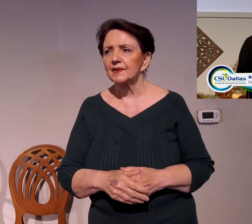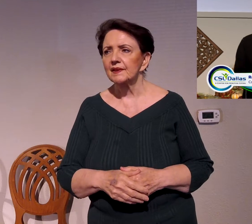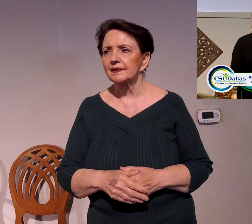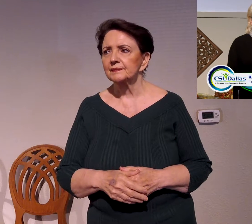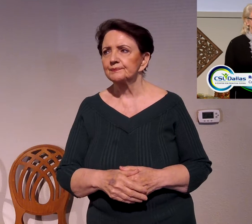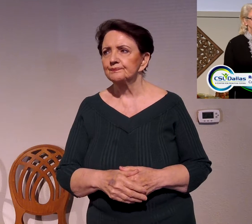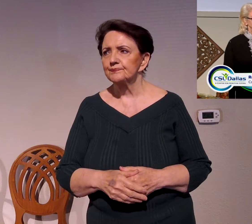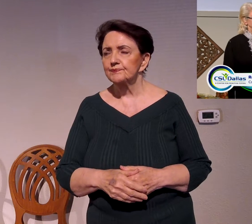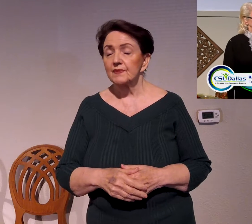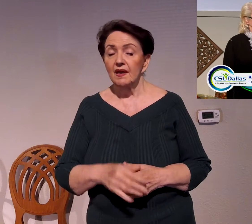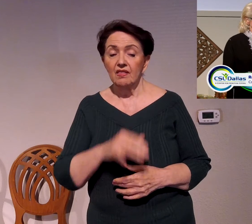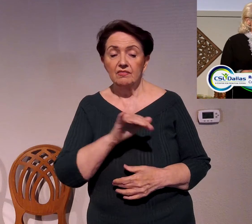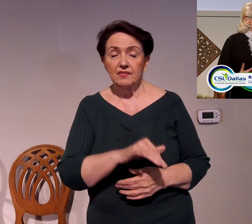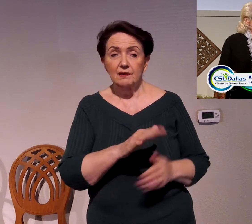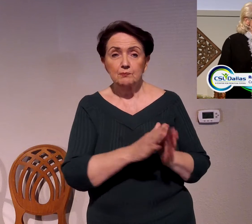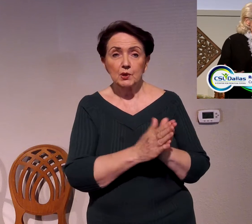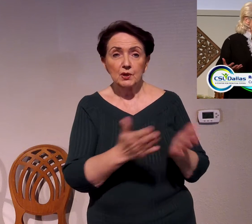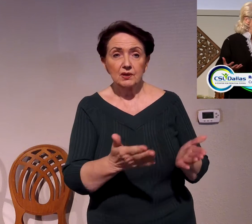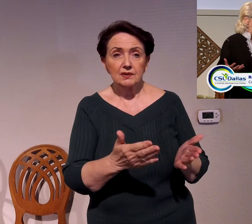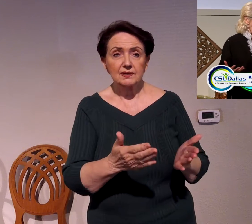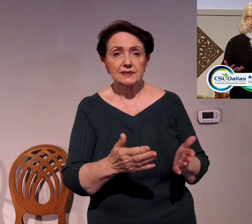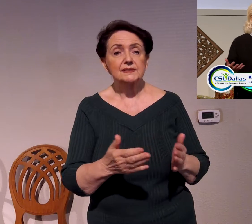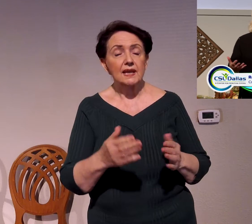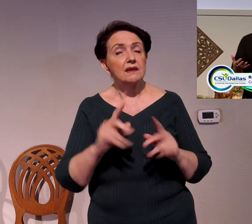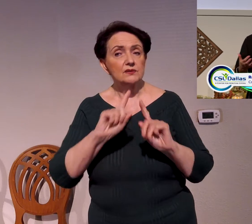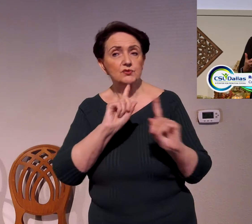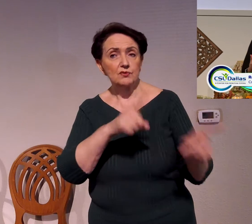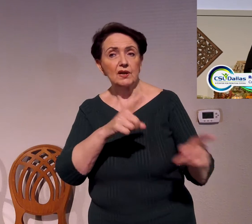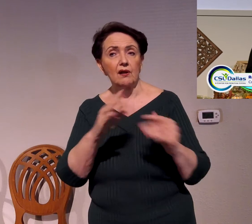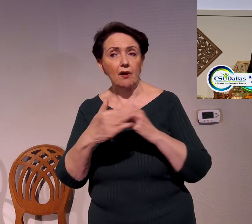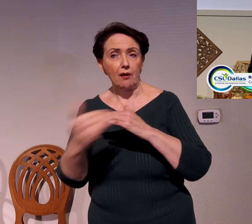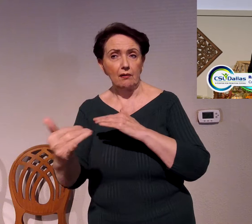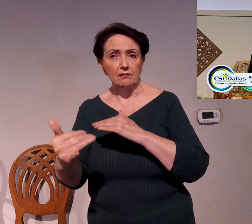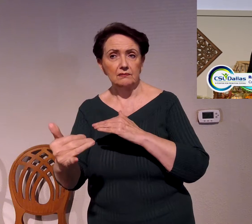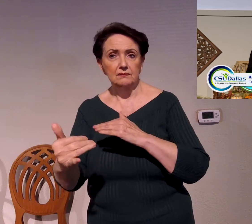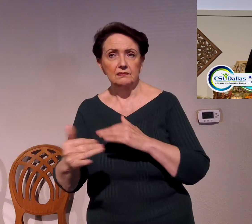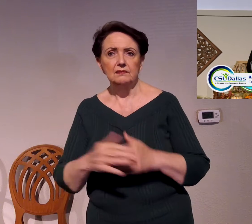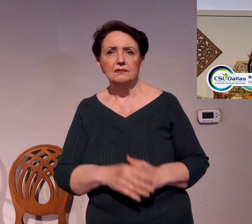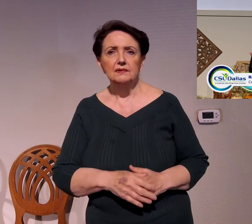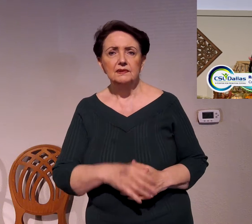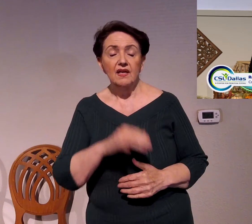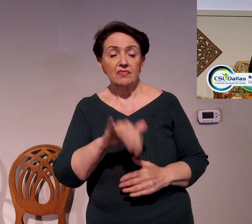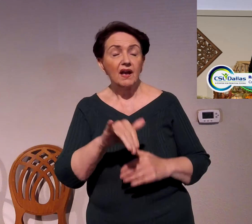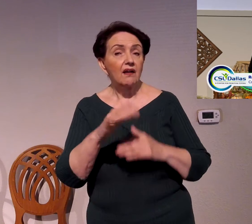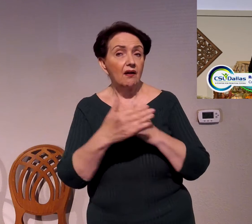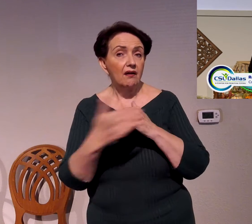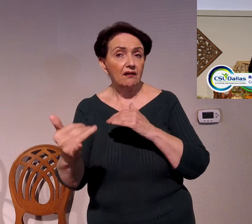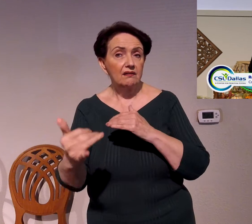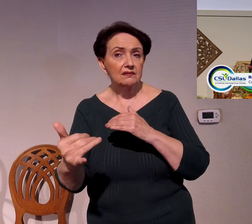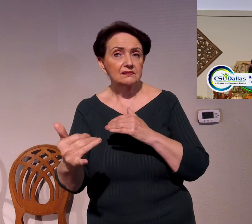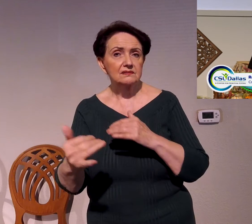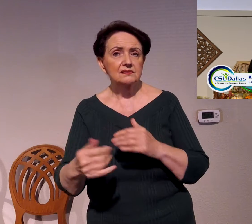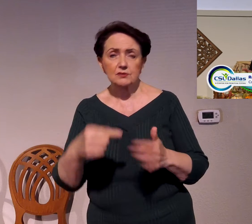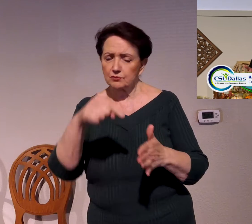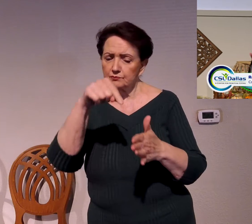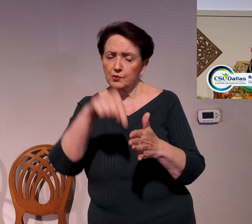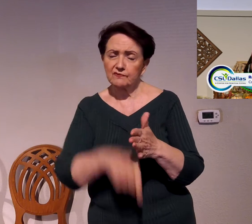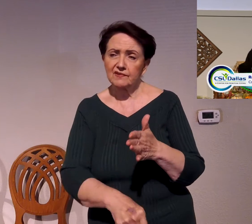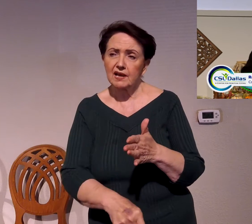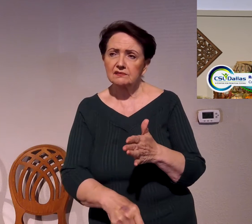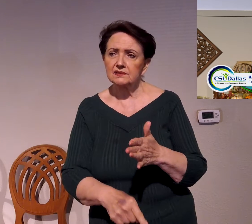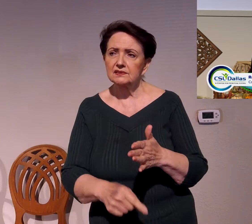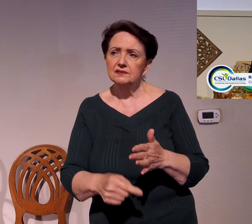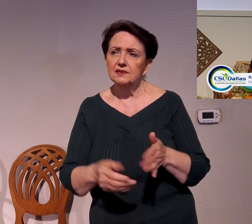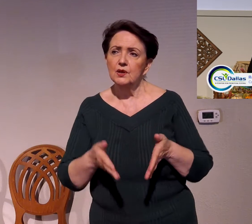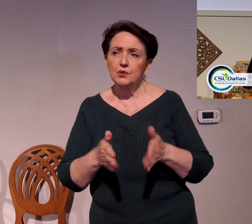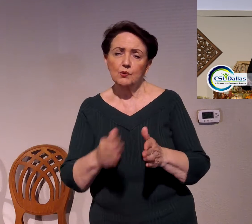Leap is answering the call. And that call is so profoundly the